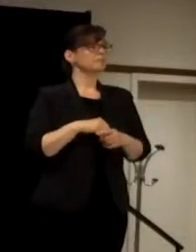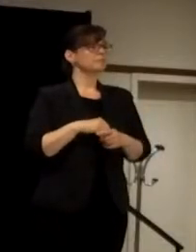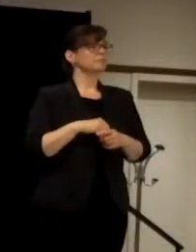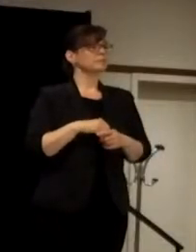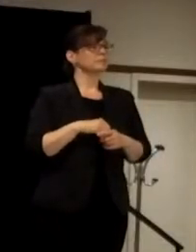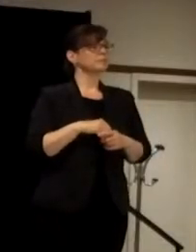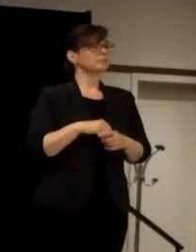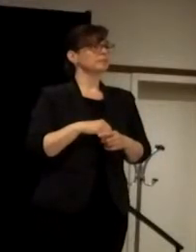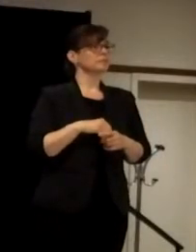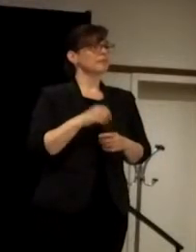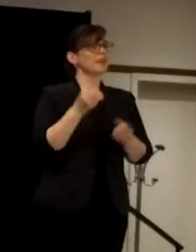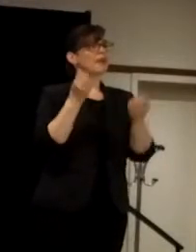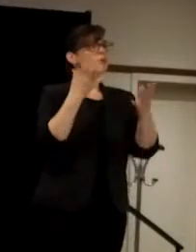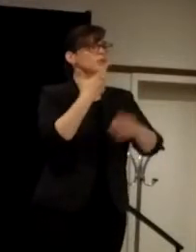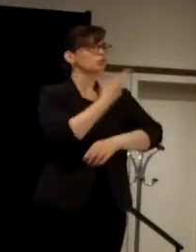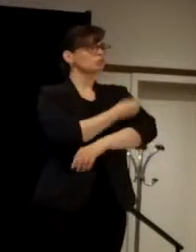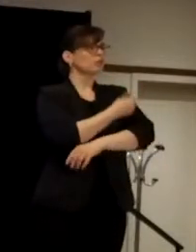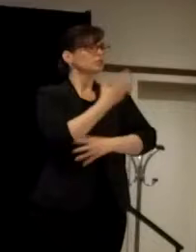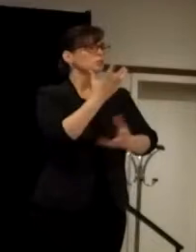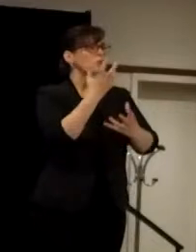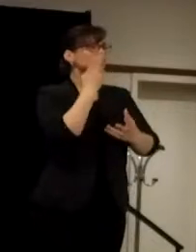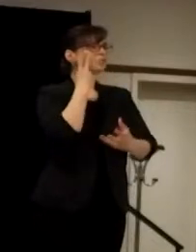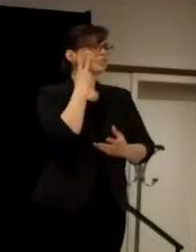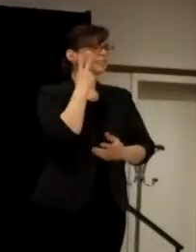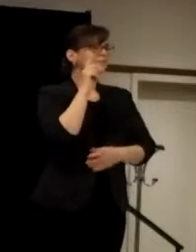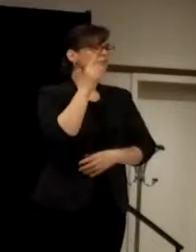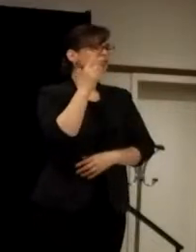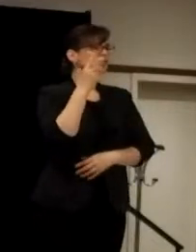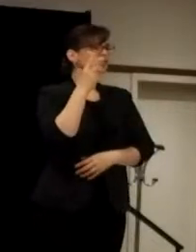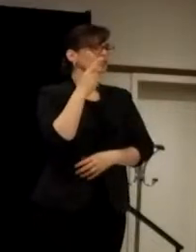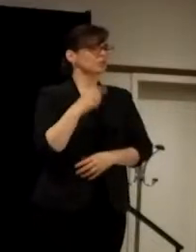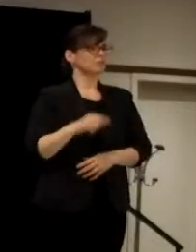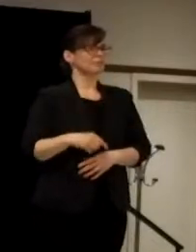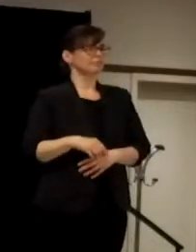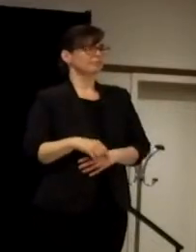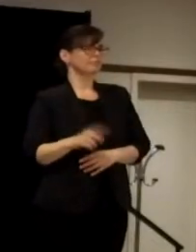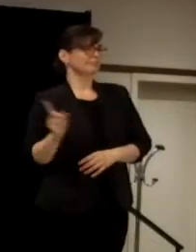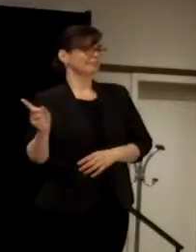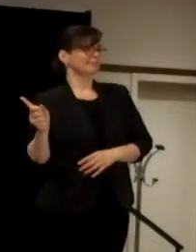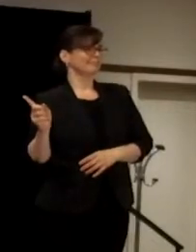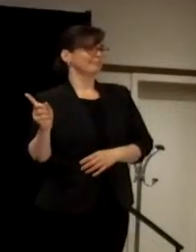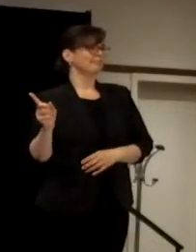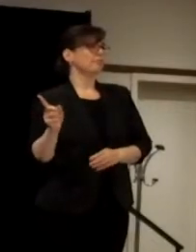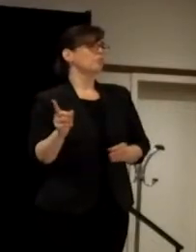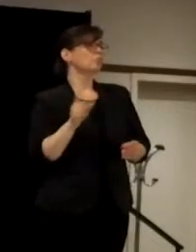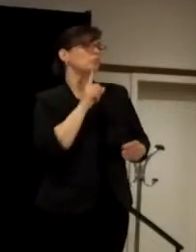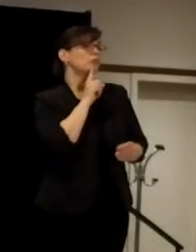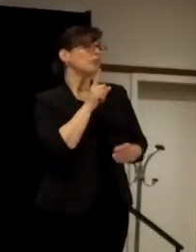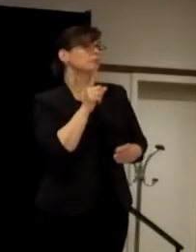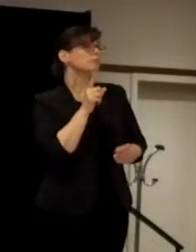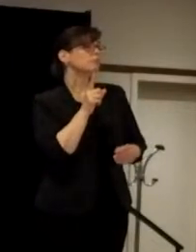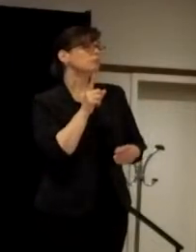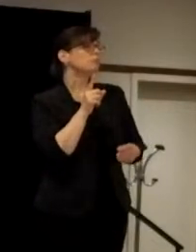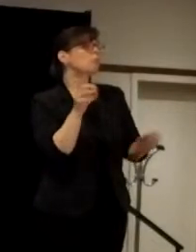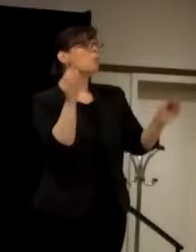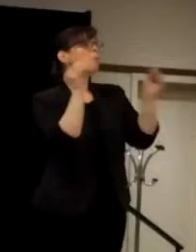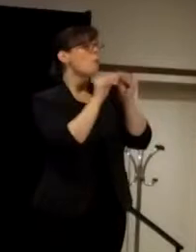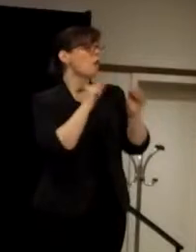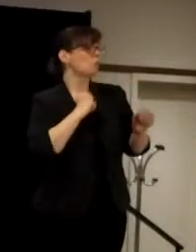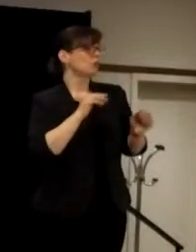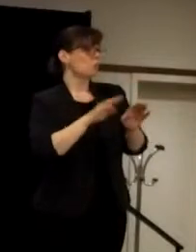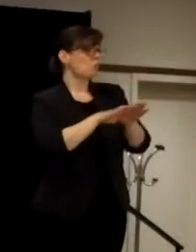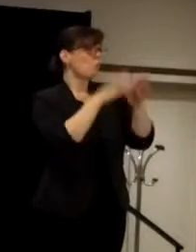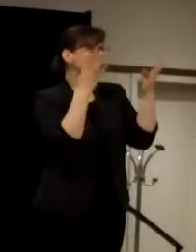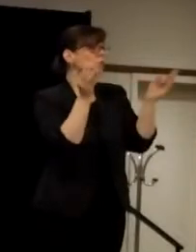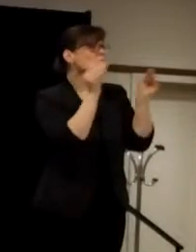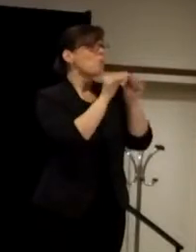But realistically, Yeah. because it seems that the more we open it up, the more groups of people you find that maybe not all fully want to have it.